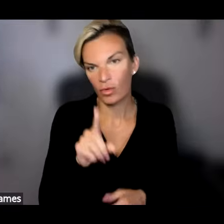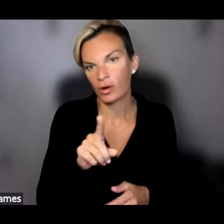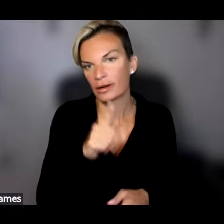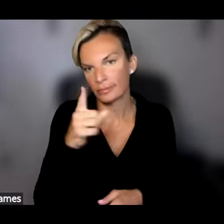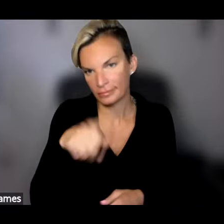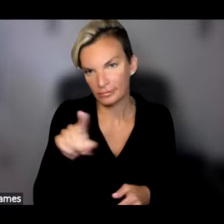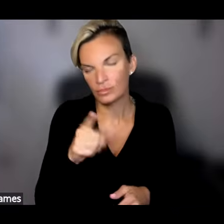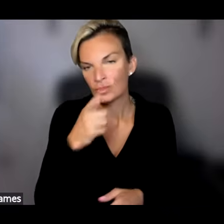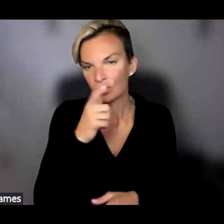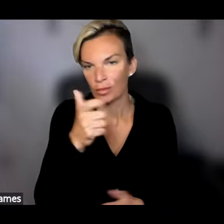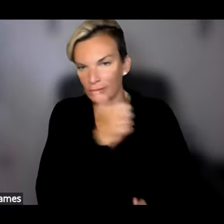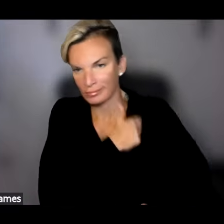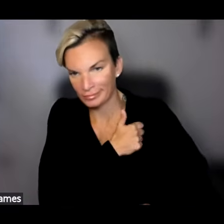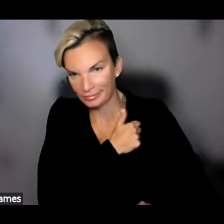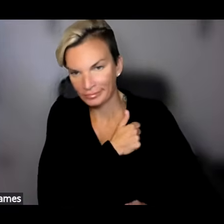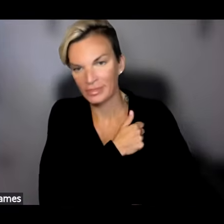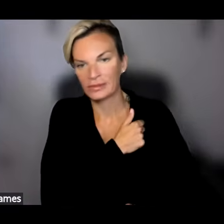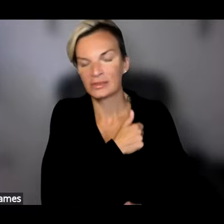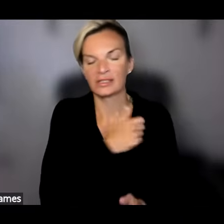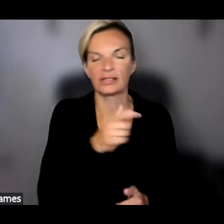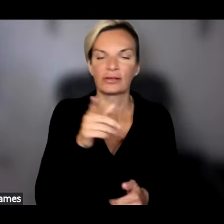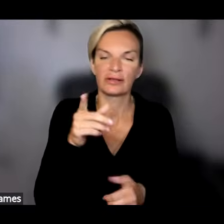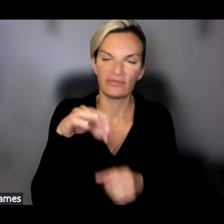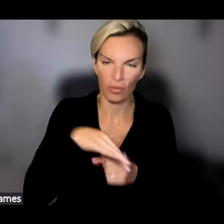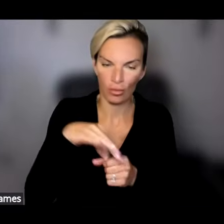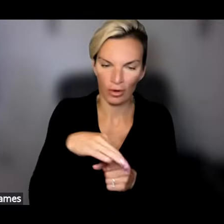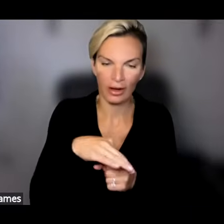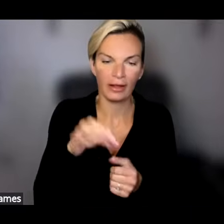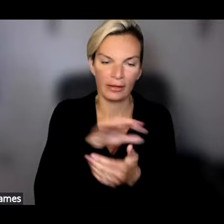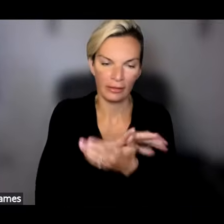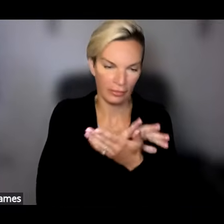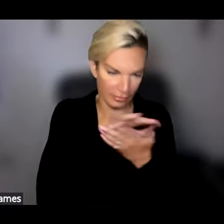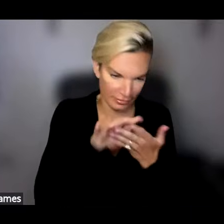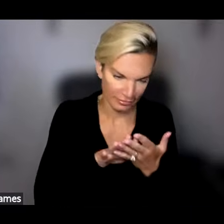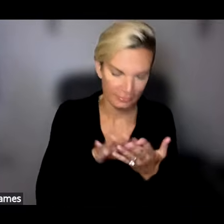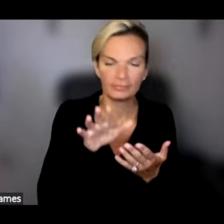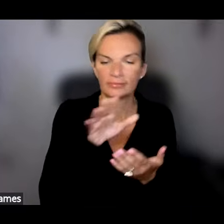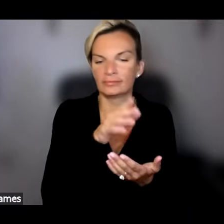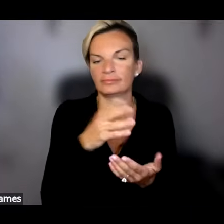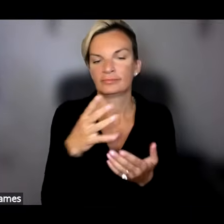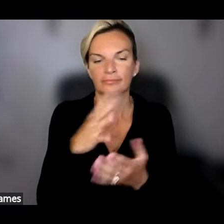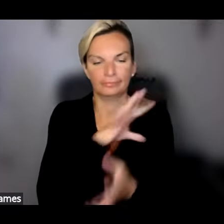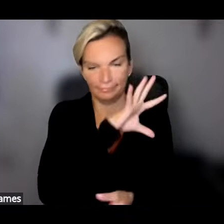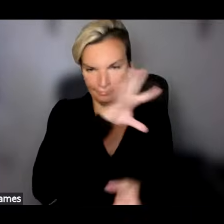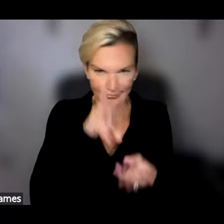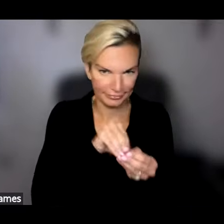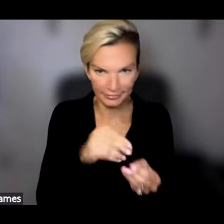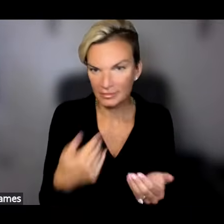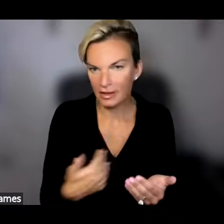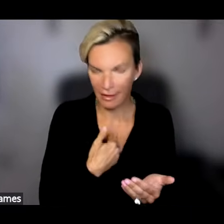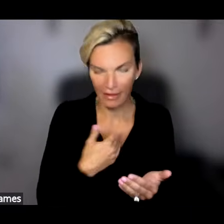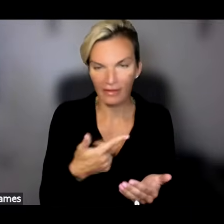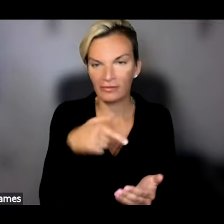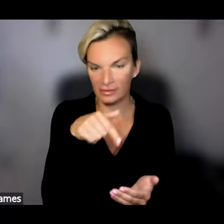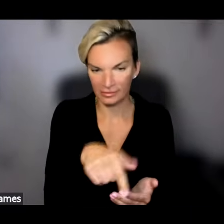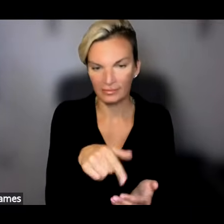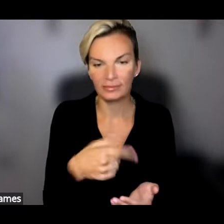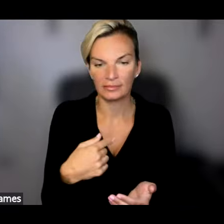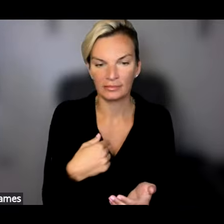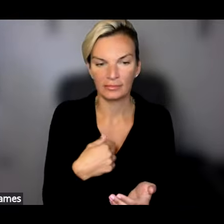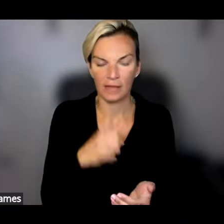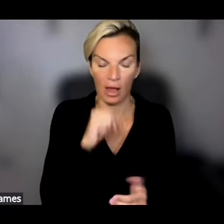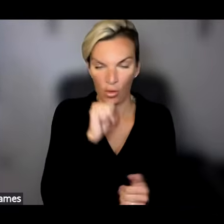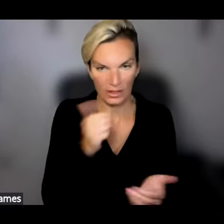Michigan Constitution. So that's how the caption summarized that one. I wasn't around for that one, but seems fine to